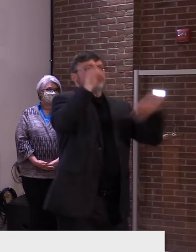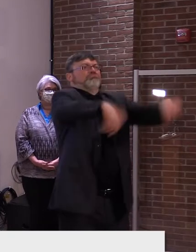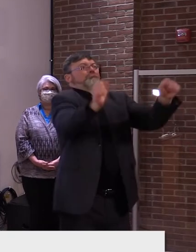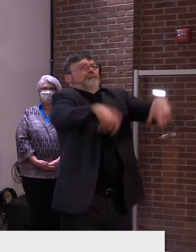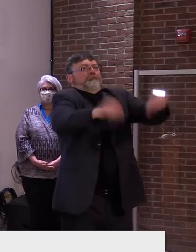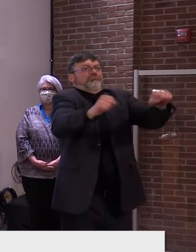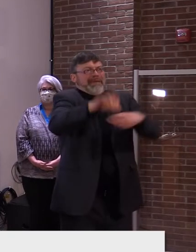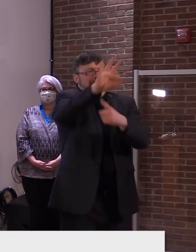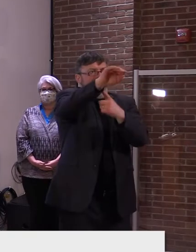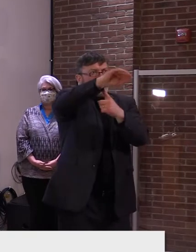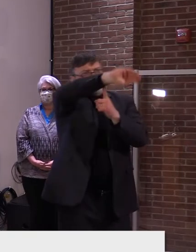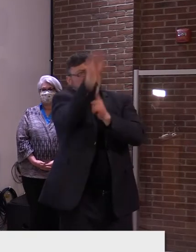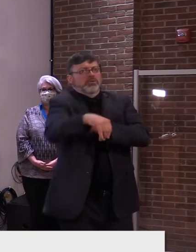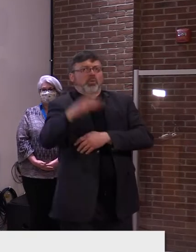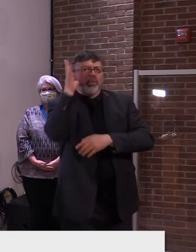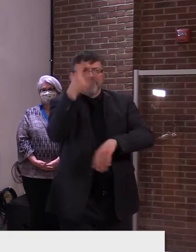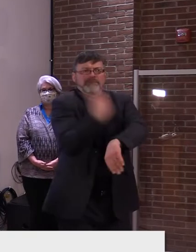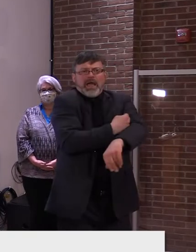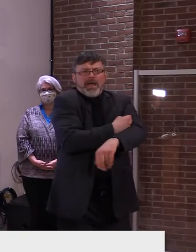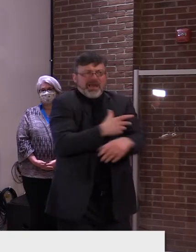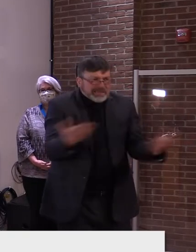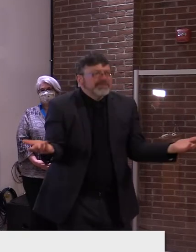Okay, thank you.